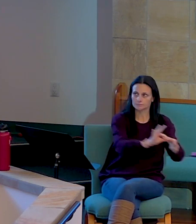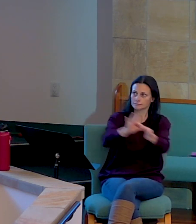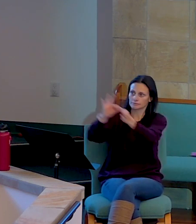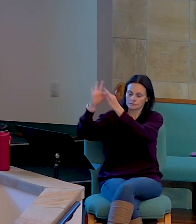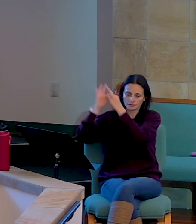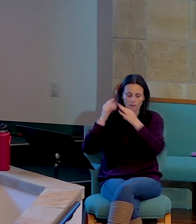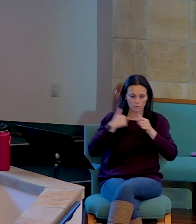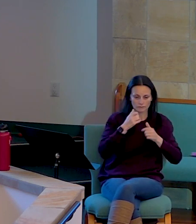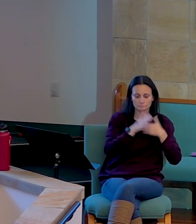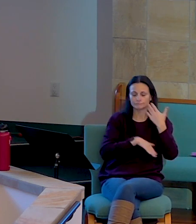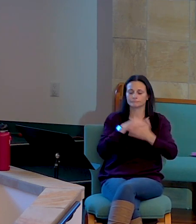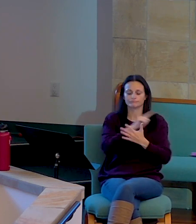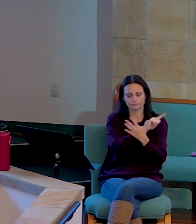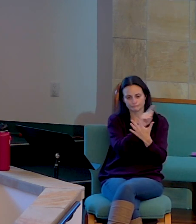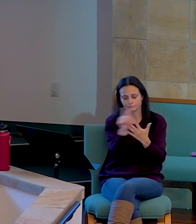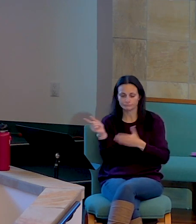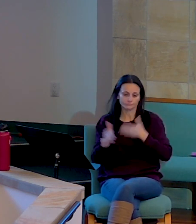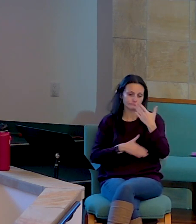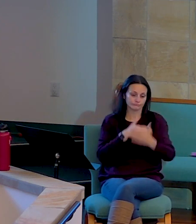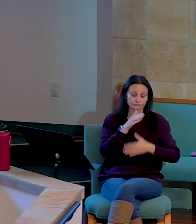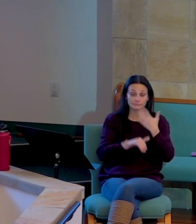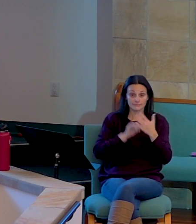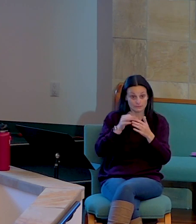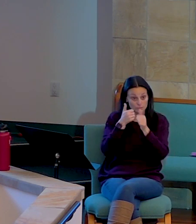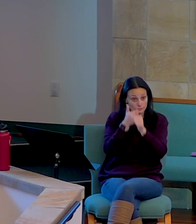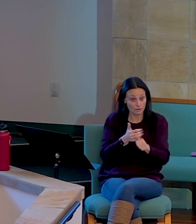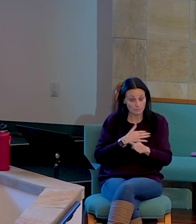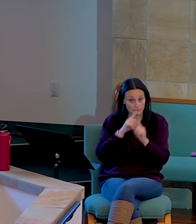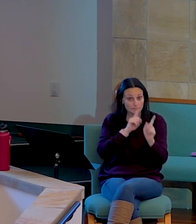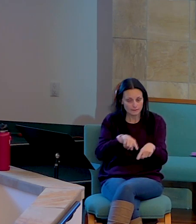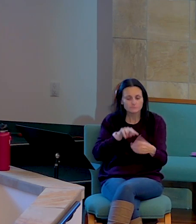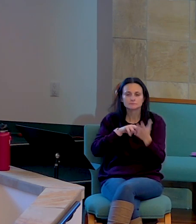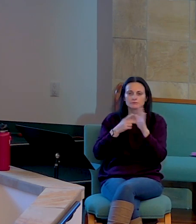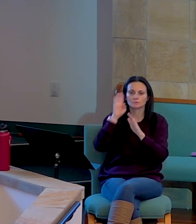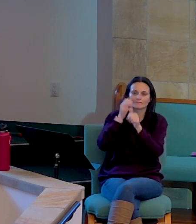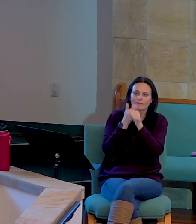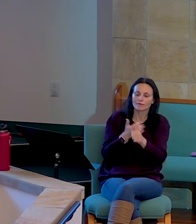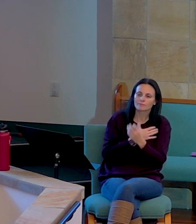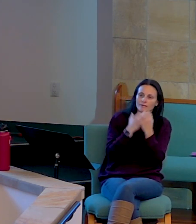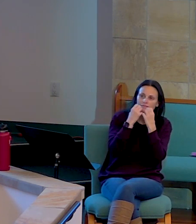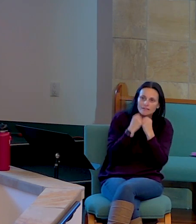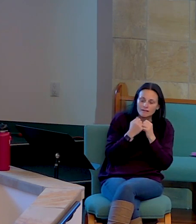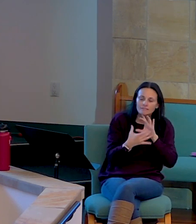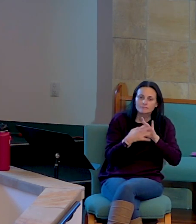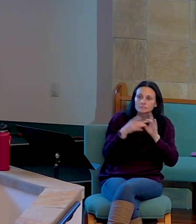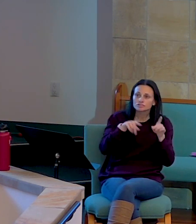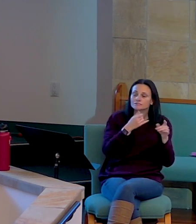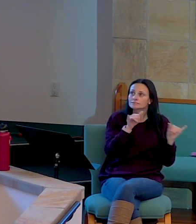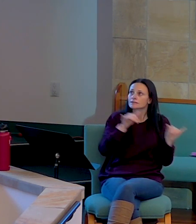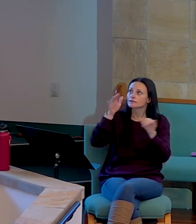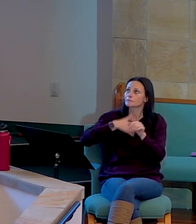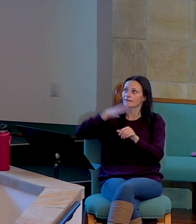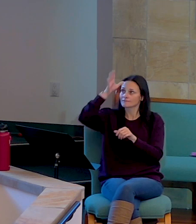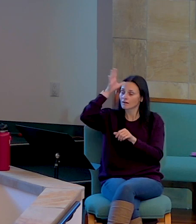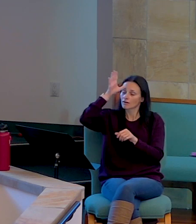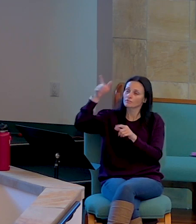keep moving through. If you keep my commandments, you will abide in my love, just as I have kept my Father's commandments